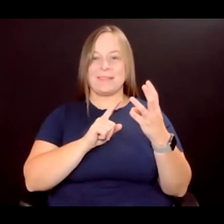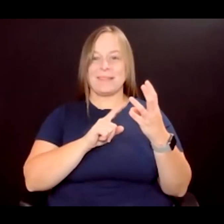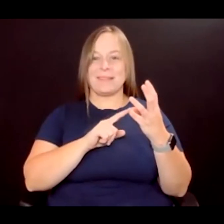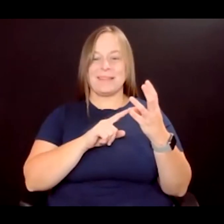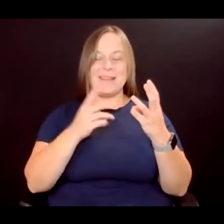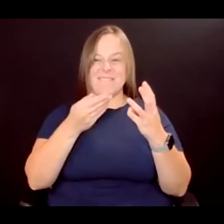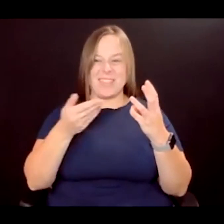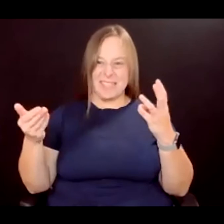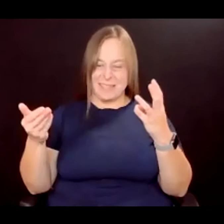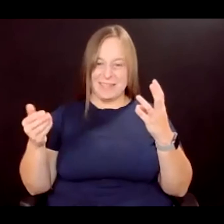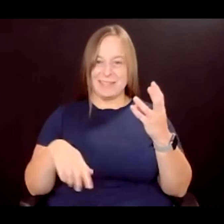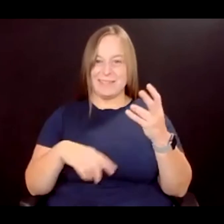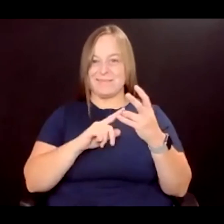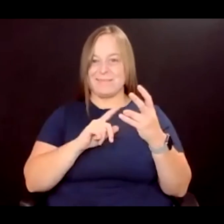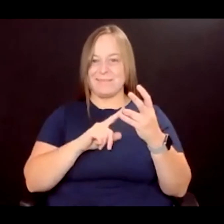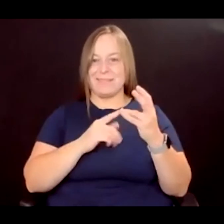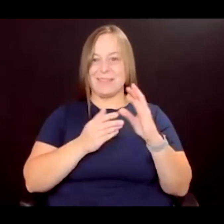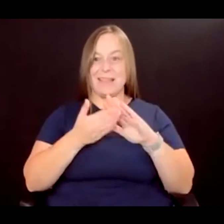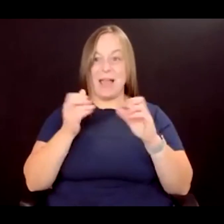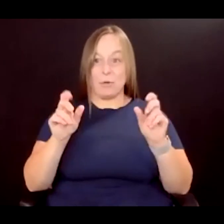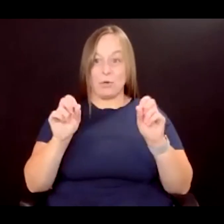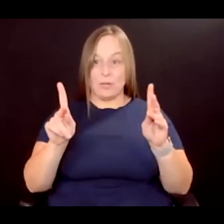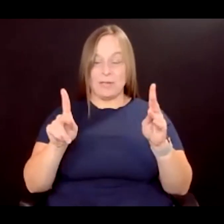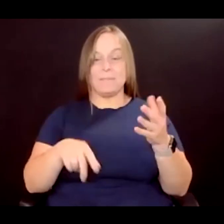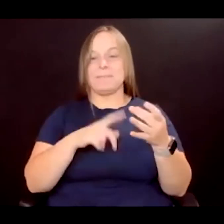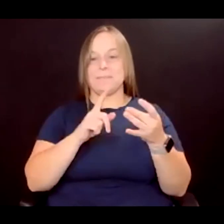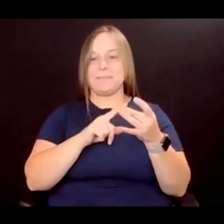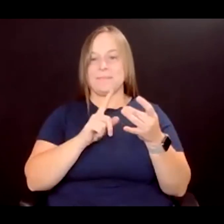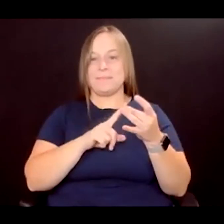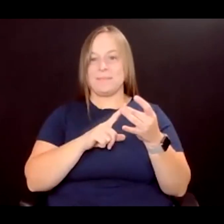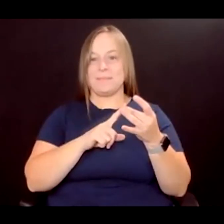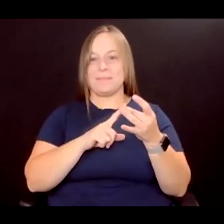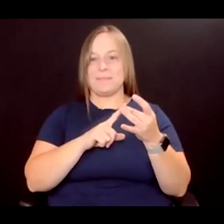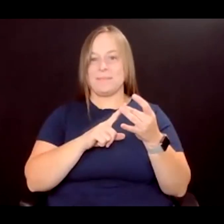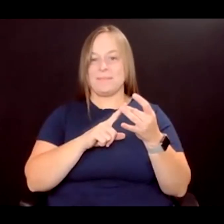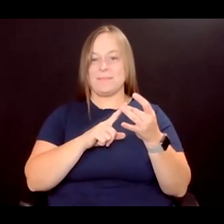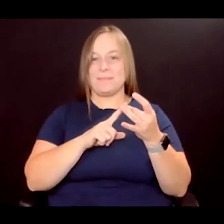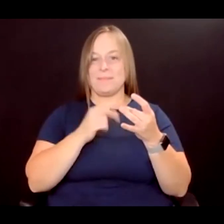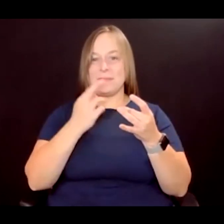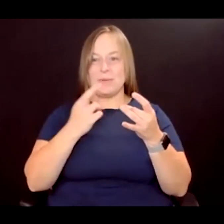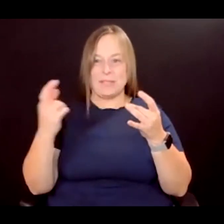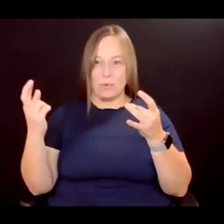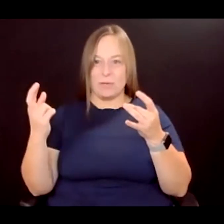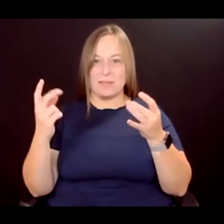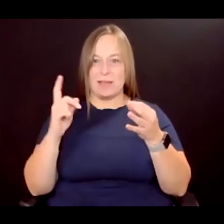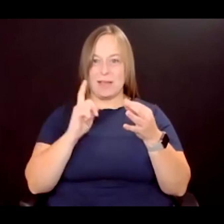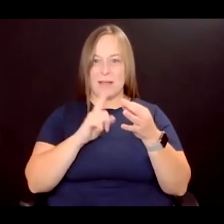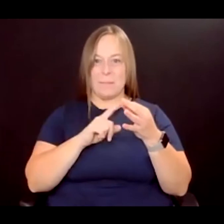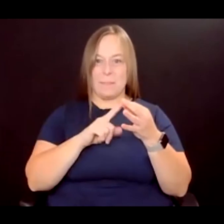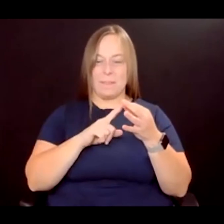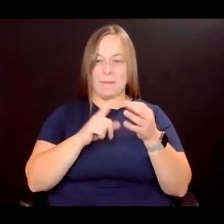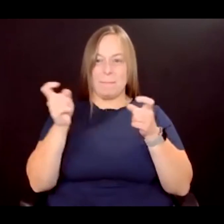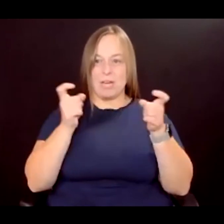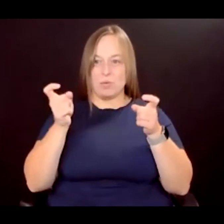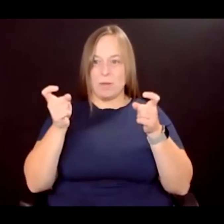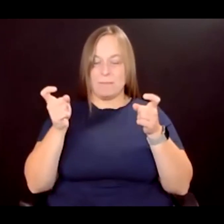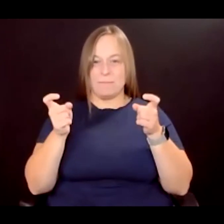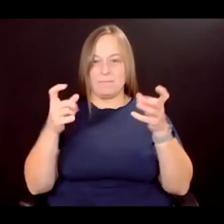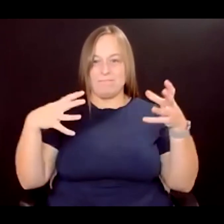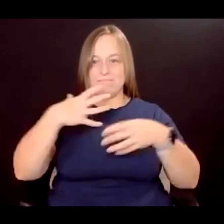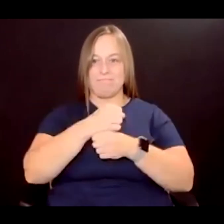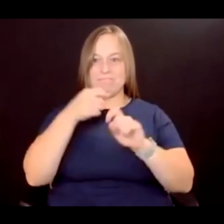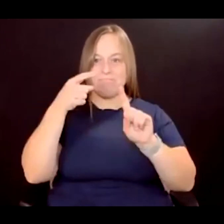weather here in Albany in the Capital District. Awesome. Thank you so much, Greg. And now we are going to move